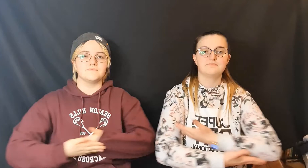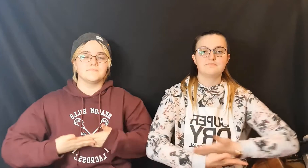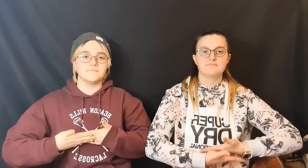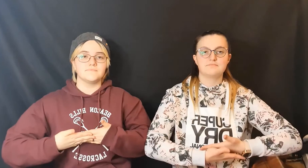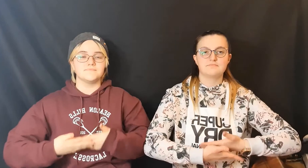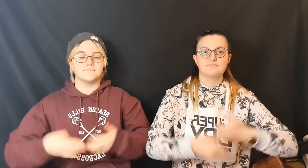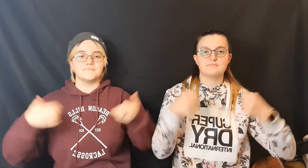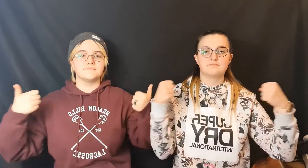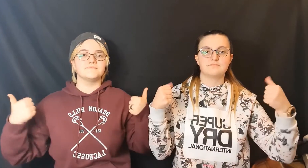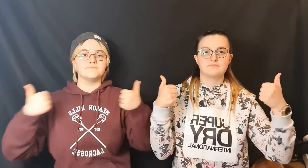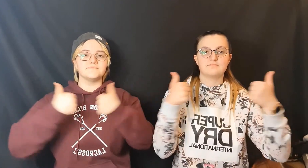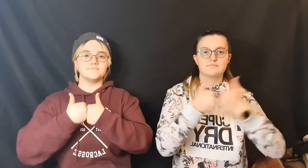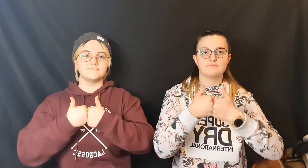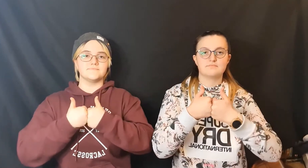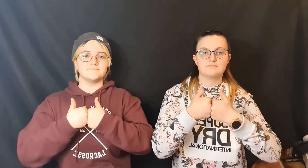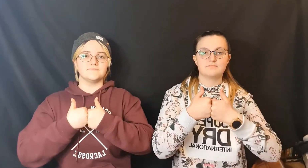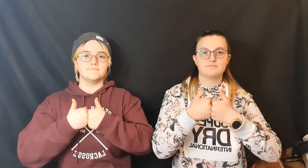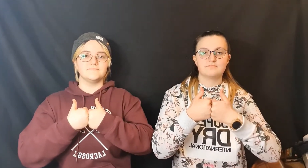ever. Amen.